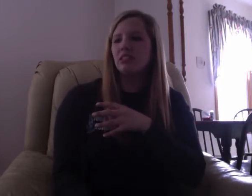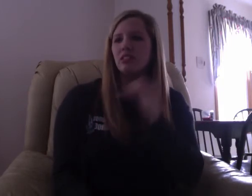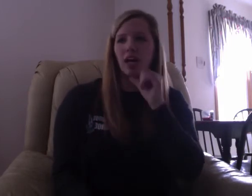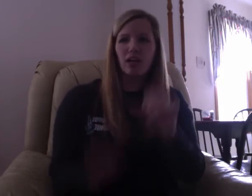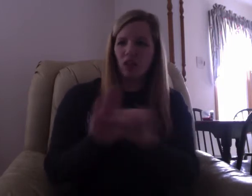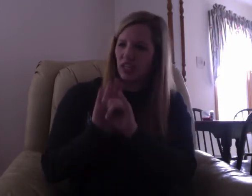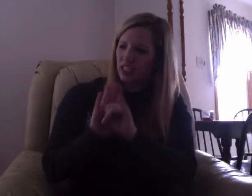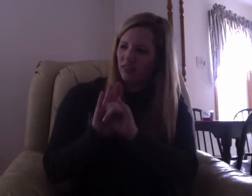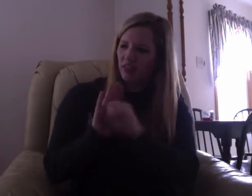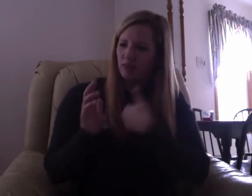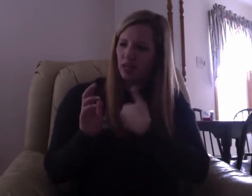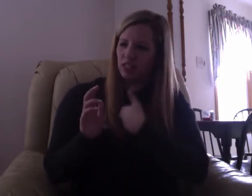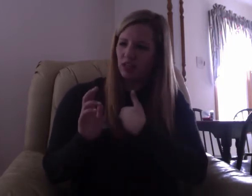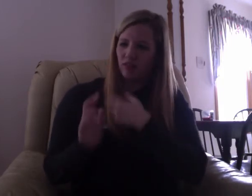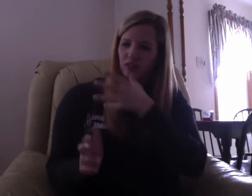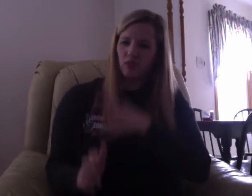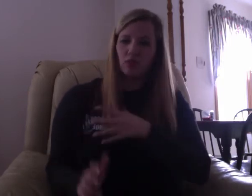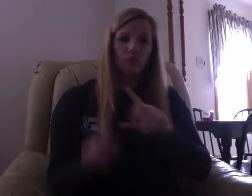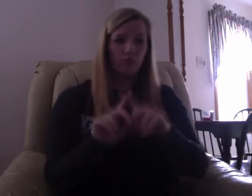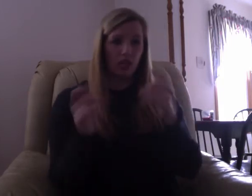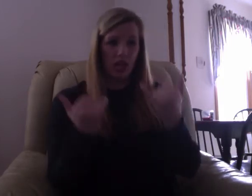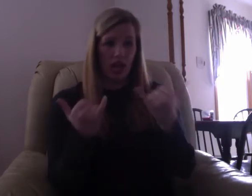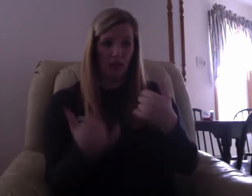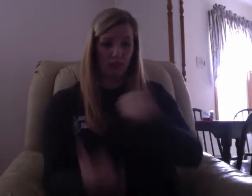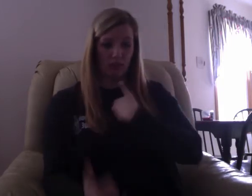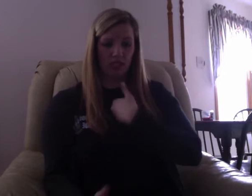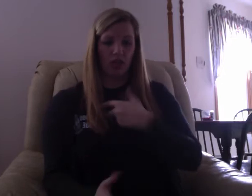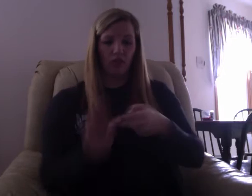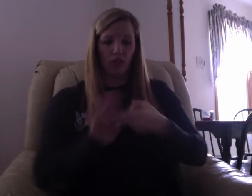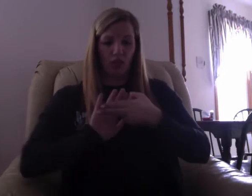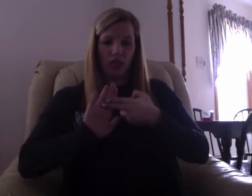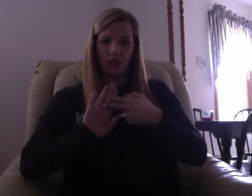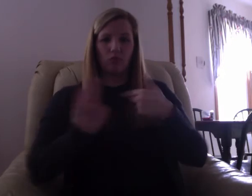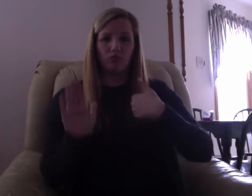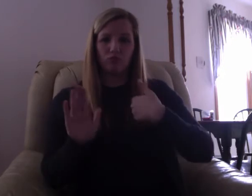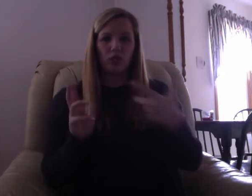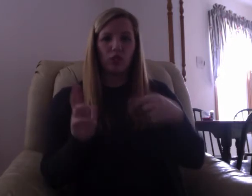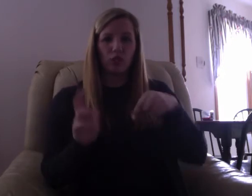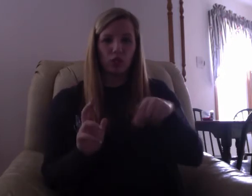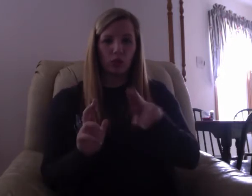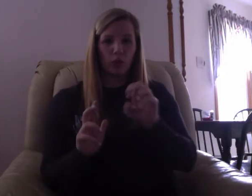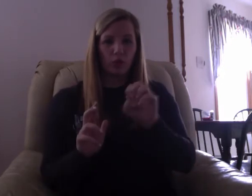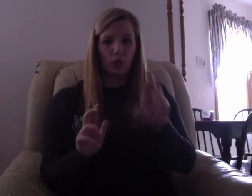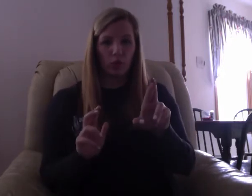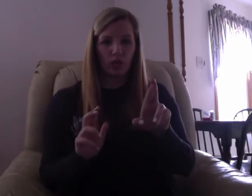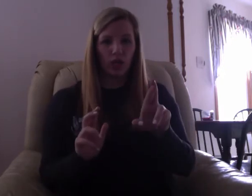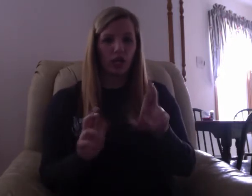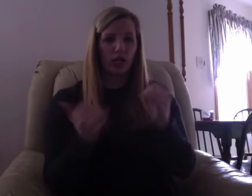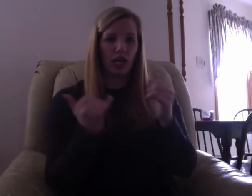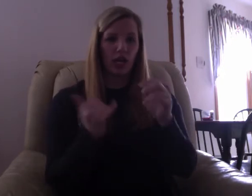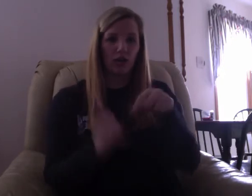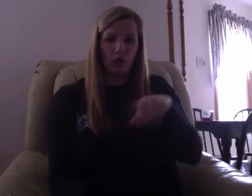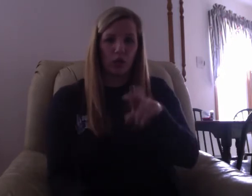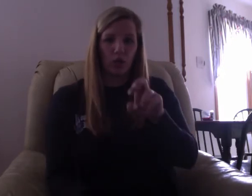I identify as queer as far as my gender identity as well. So queer is this nice umbrella term where nobody